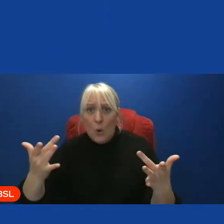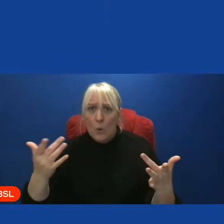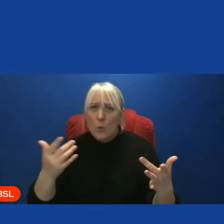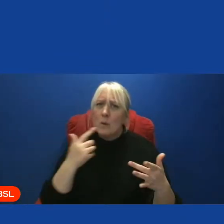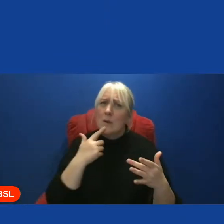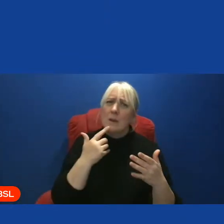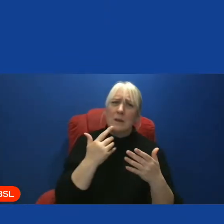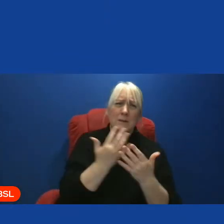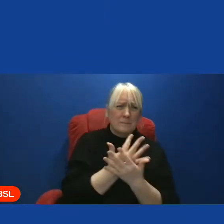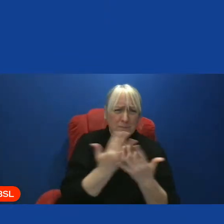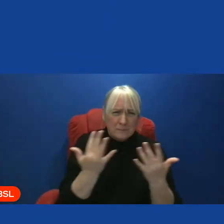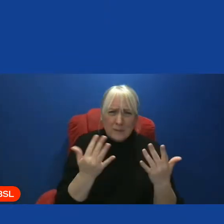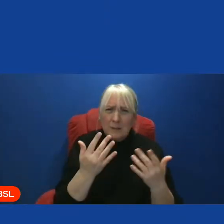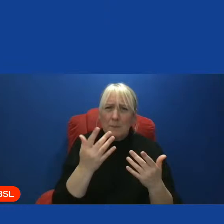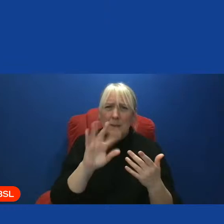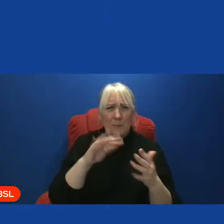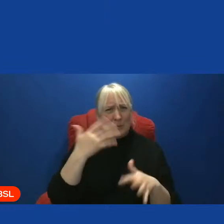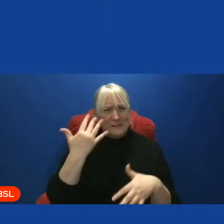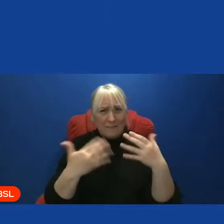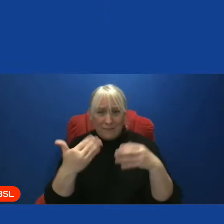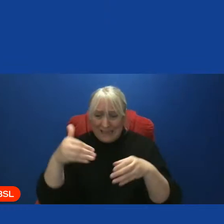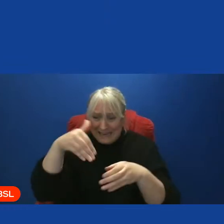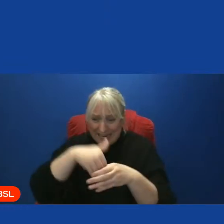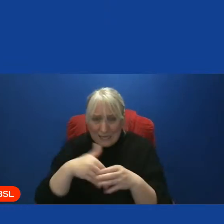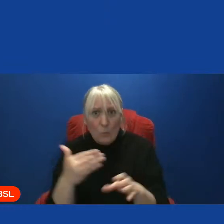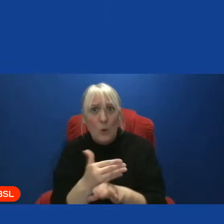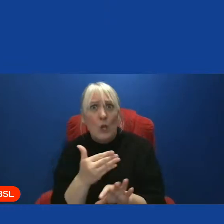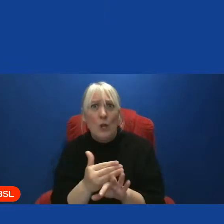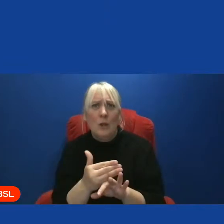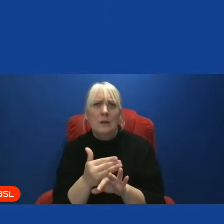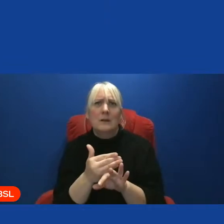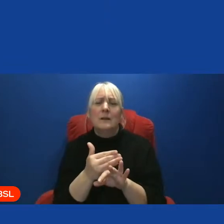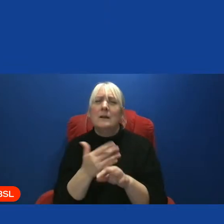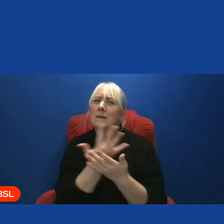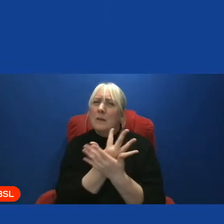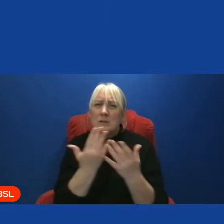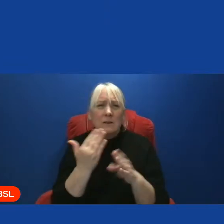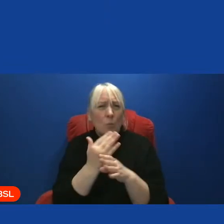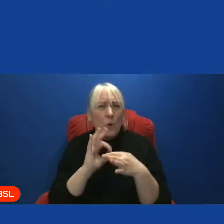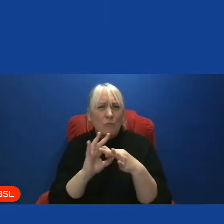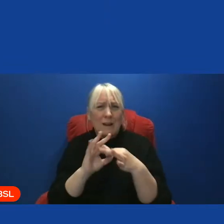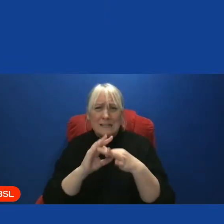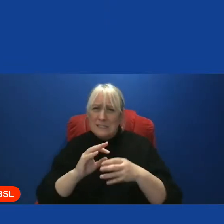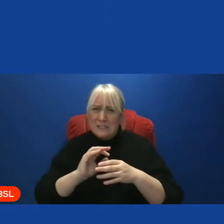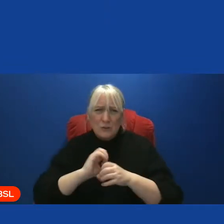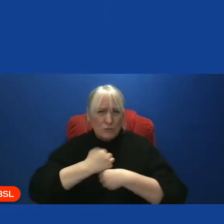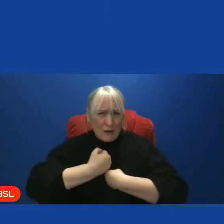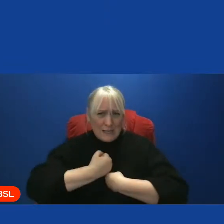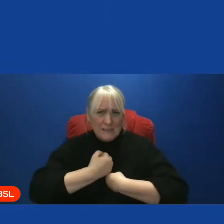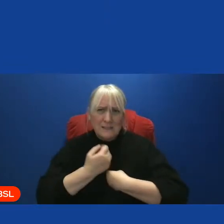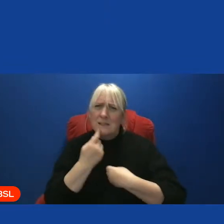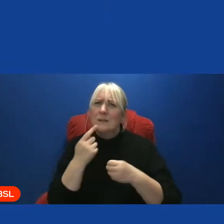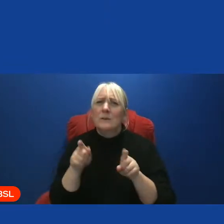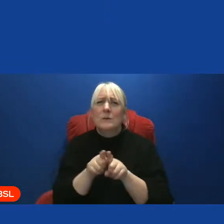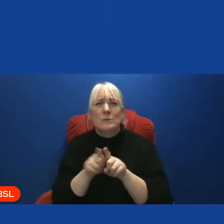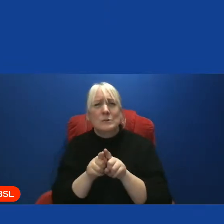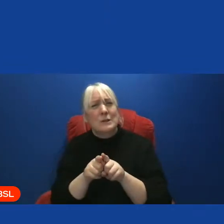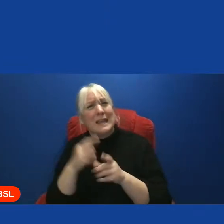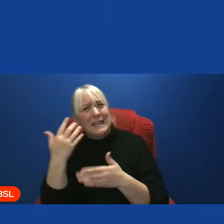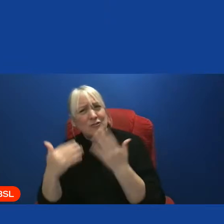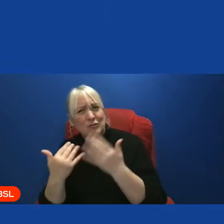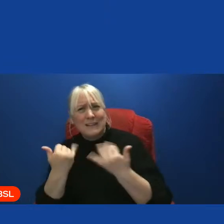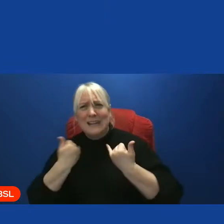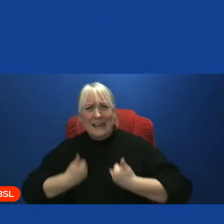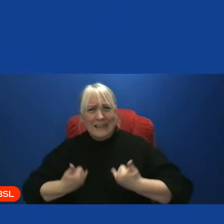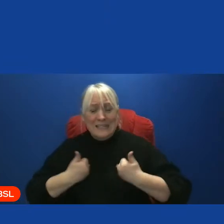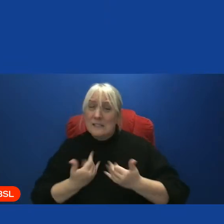ill health, record levels of workplace stress, and tens of millions of working days lost to injury and illness. It is clear that